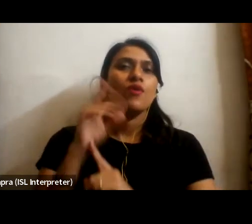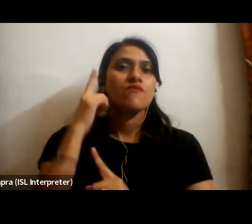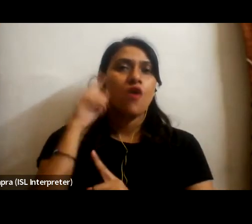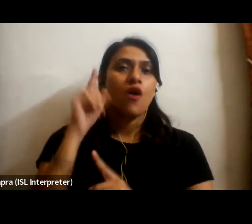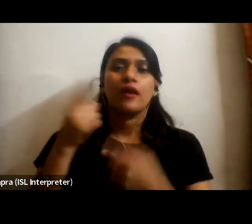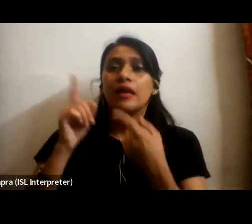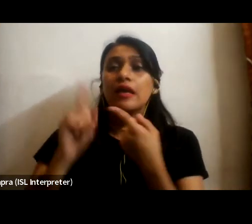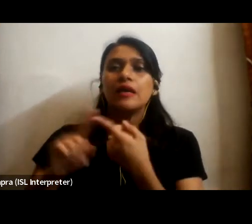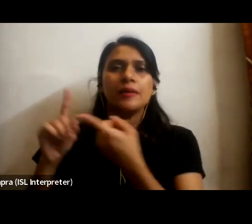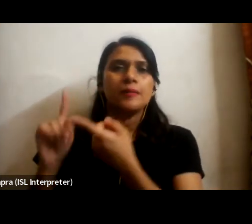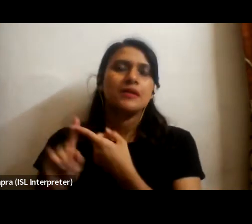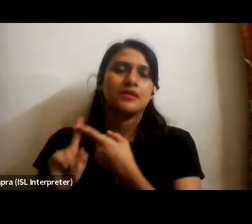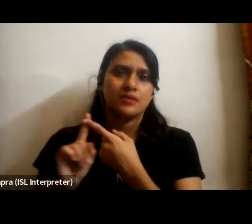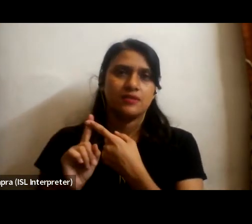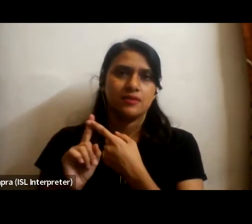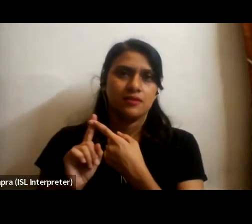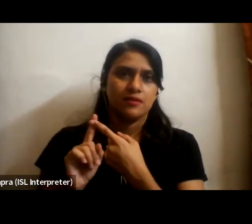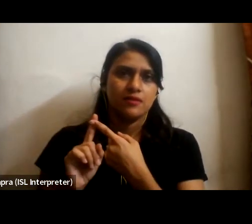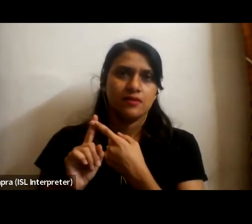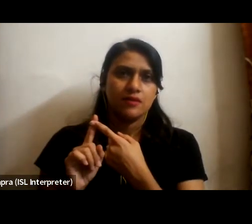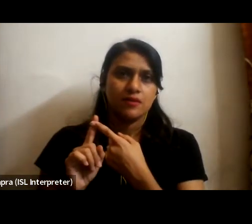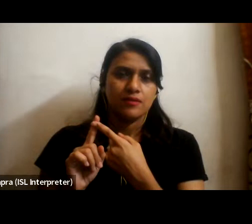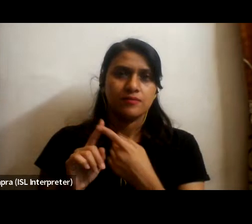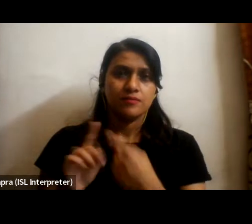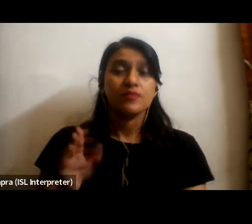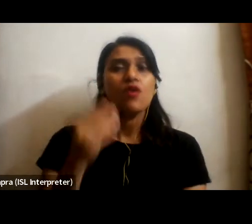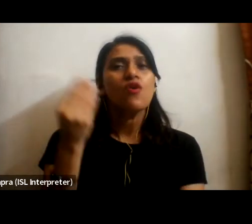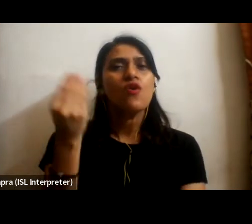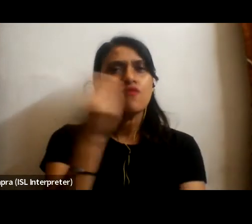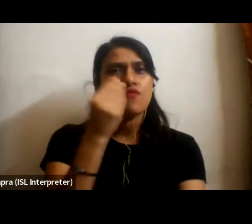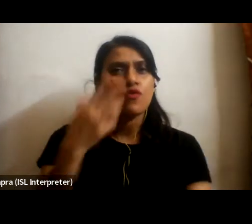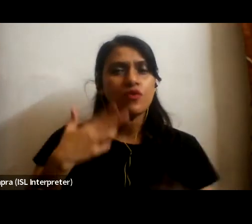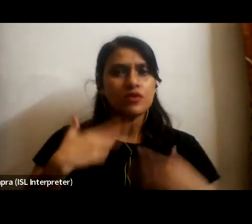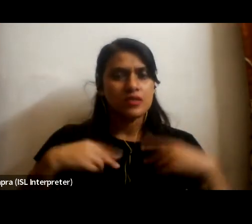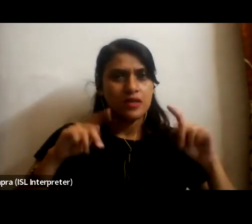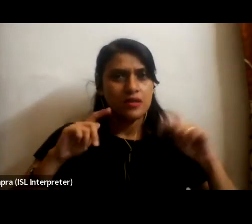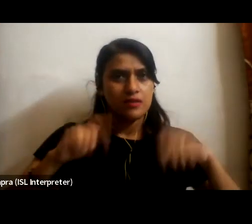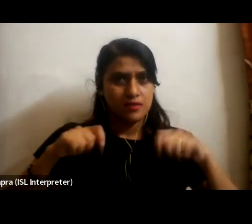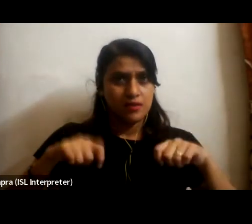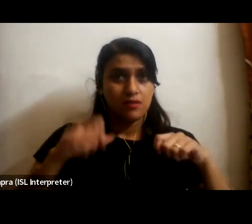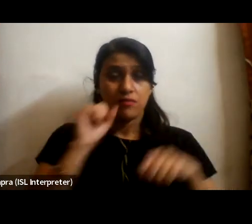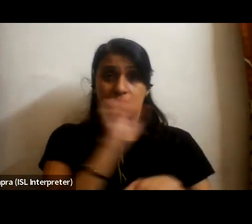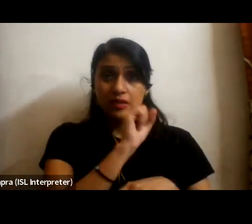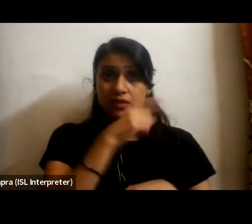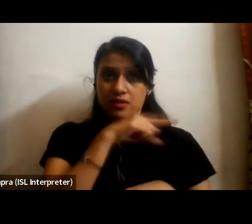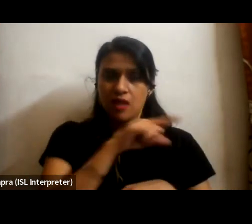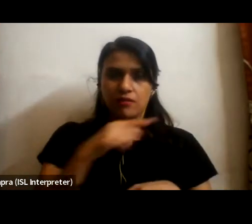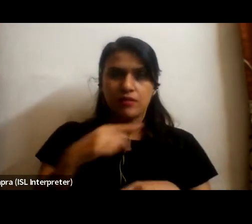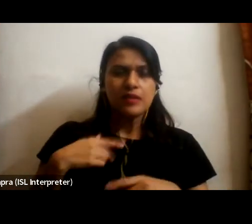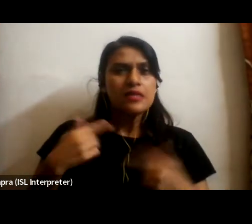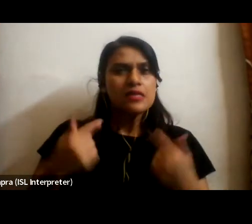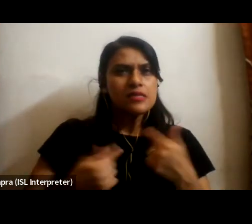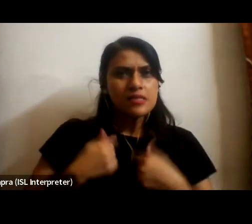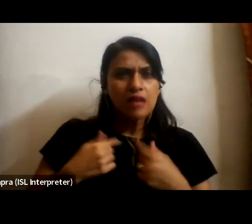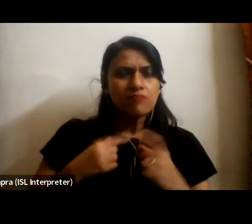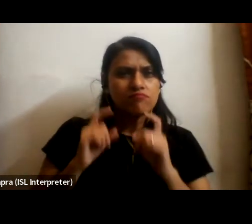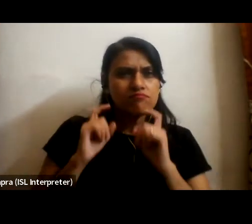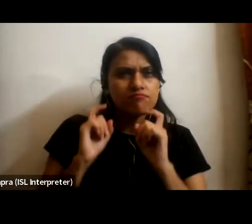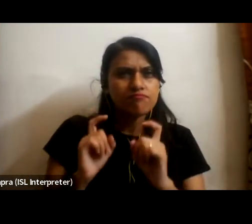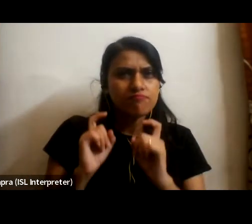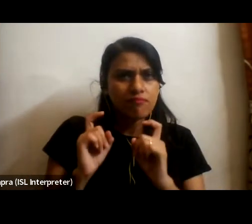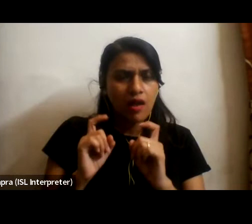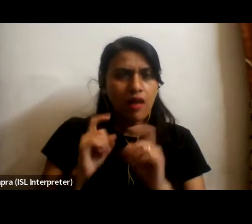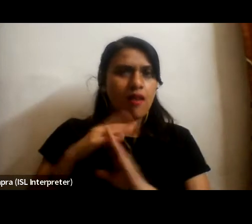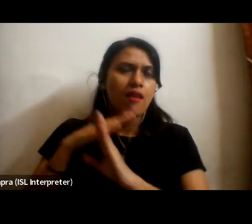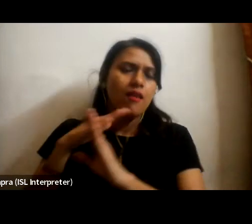emergency. So subsequently, a few judges of the Supreme Court very self-consciously tried to recreate the image of the court.